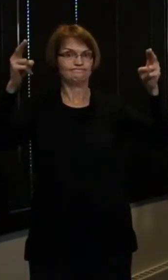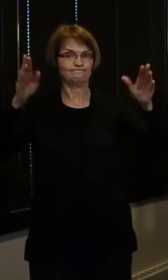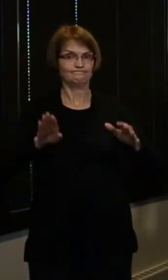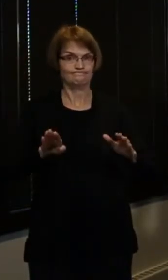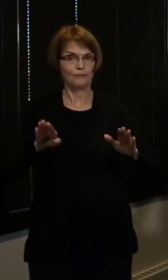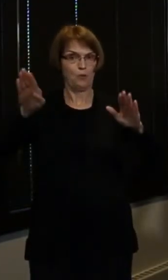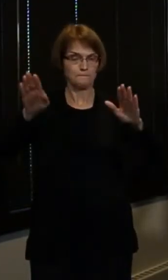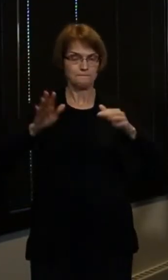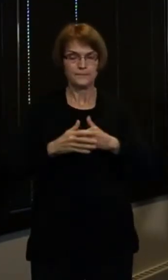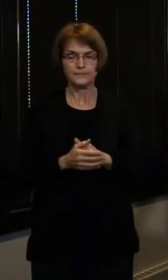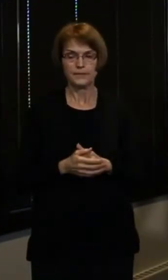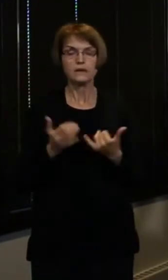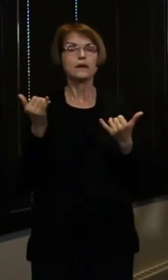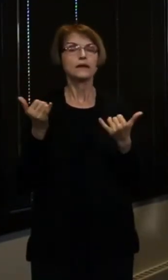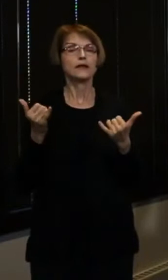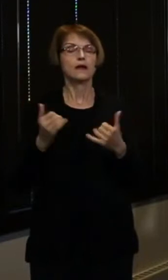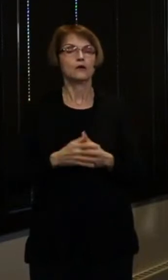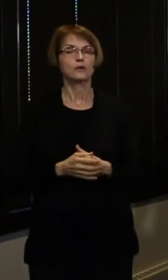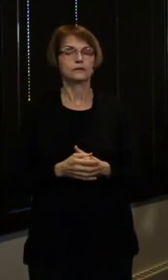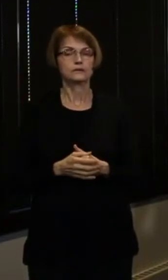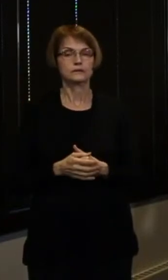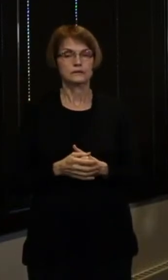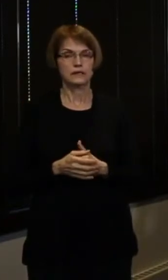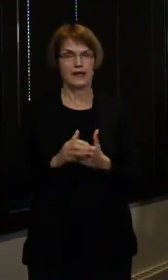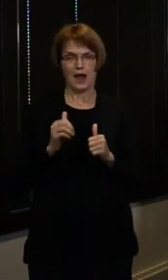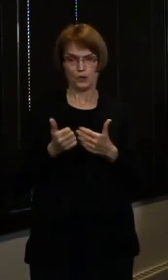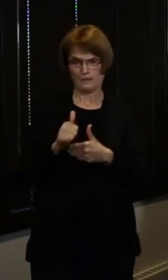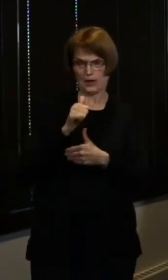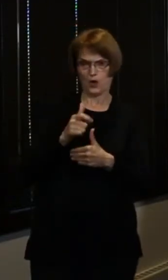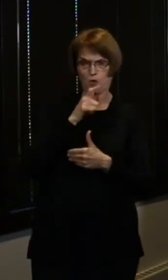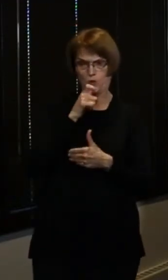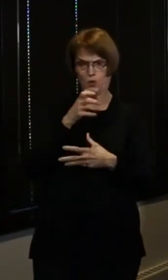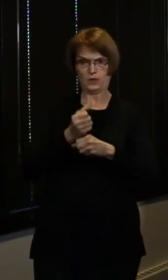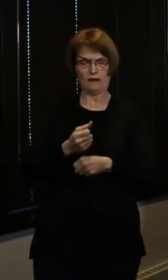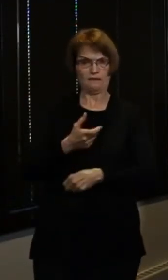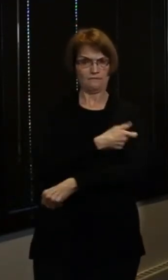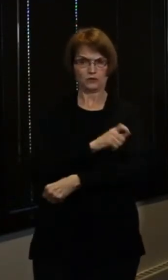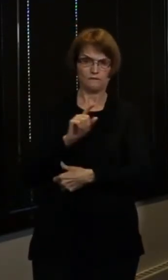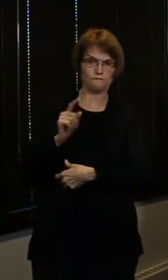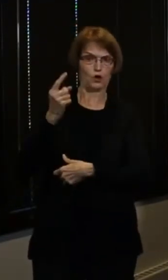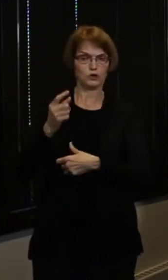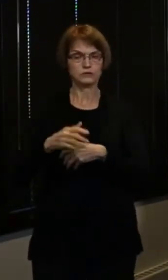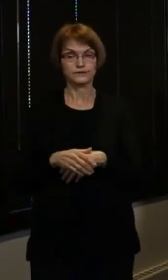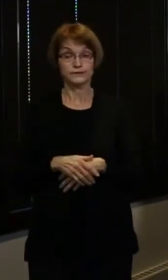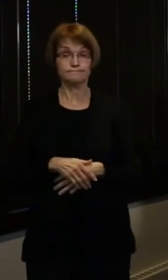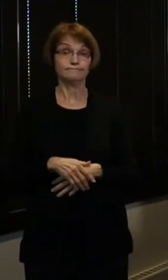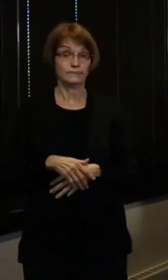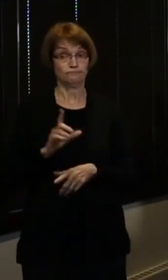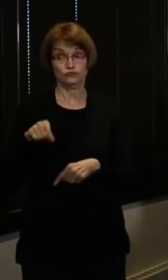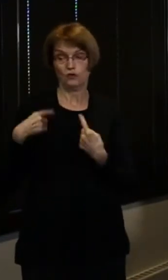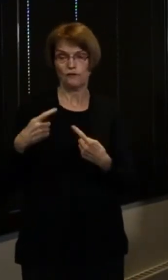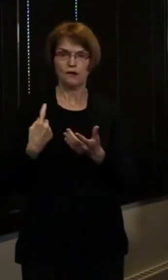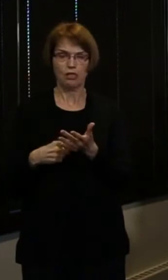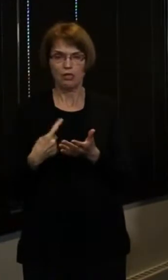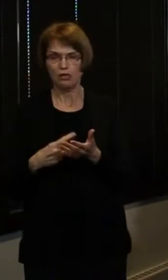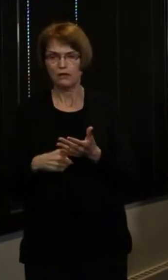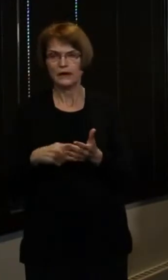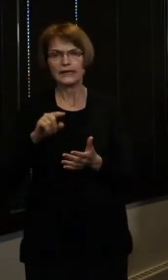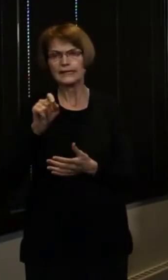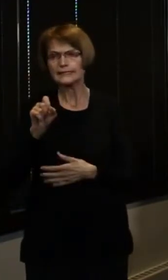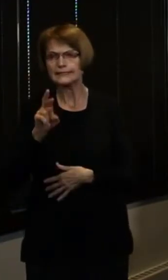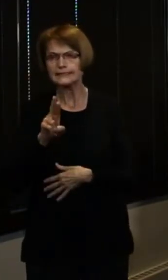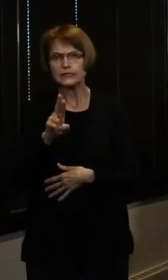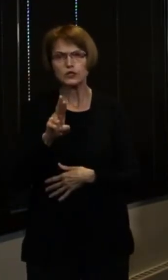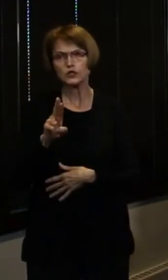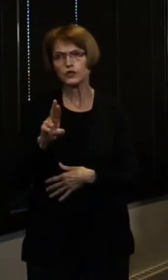A little bit now about prioritizing population. So there's been a lot of discussion as well about the tier 3 versus